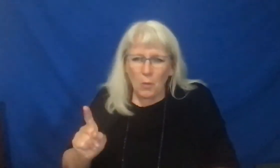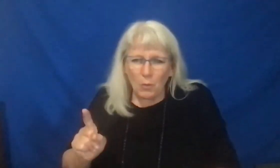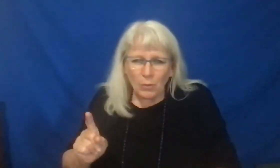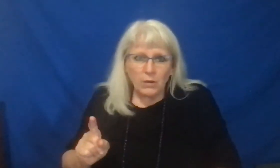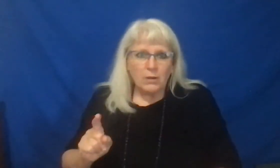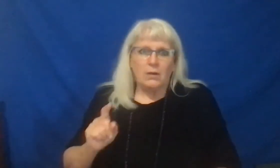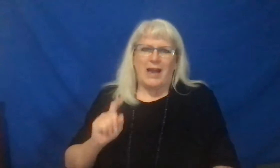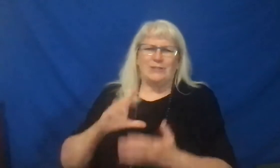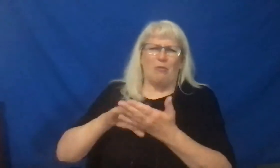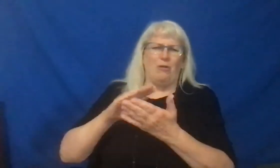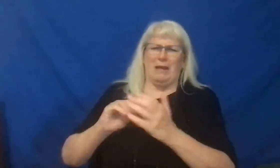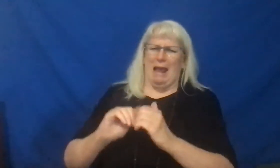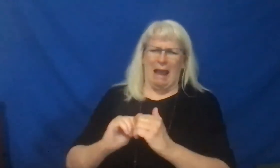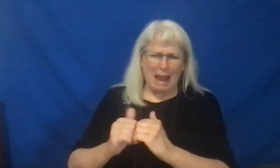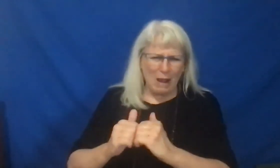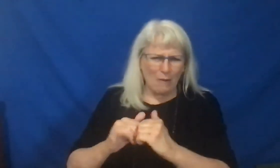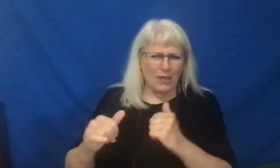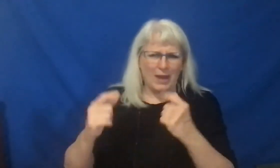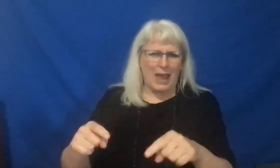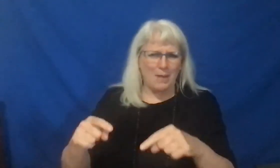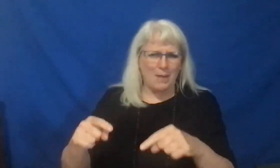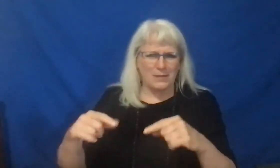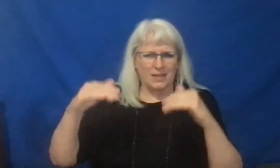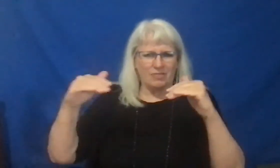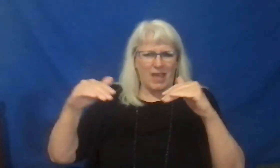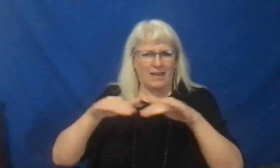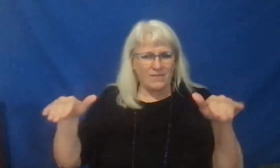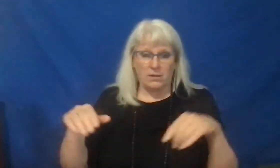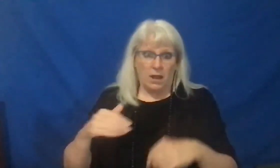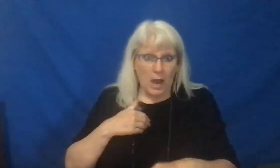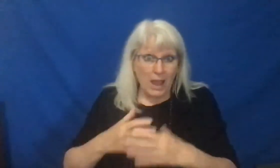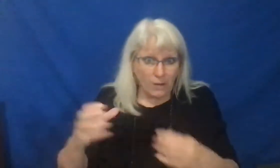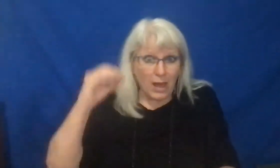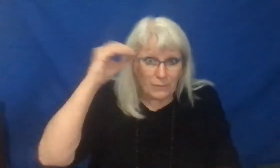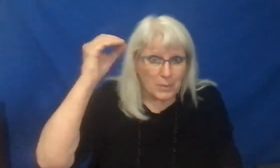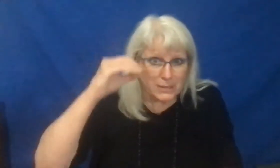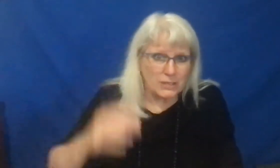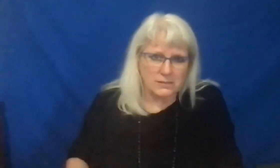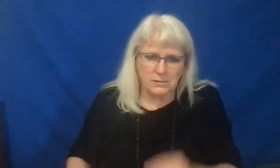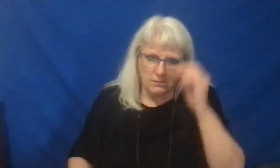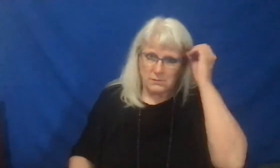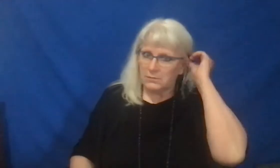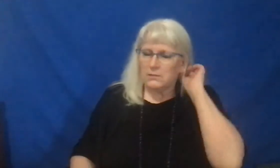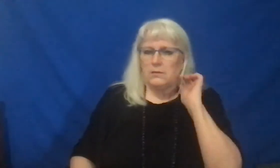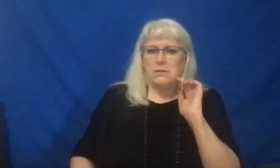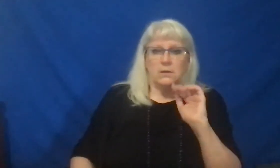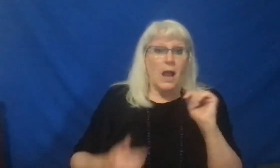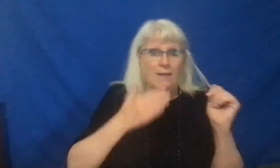learning of I have opinions. I have a lot of opinions. I have good opinions. If